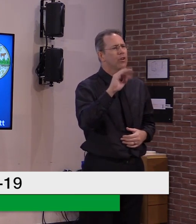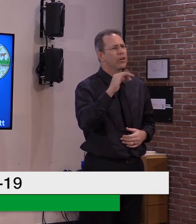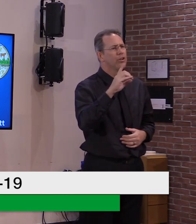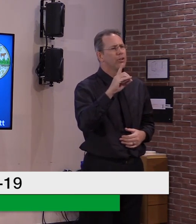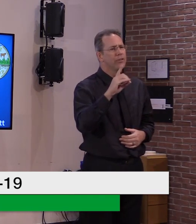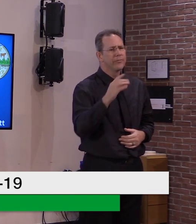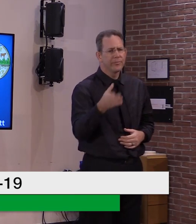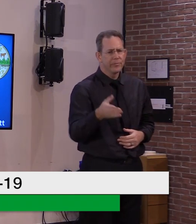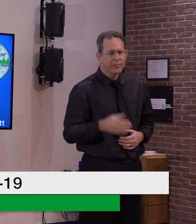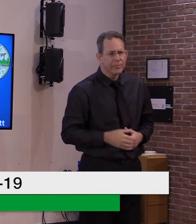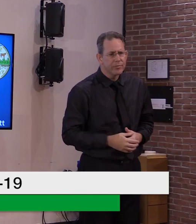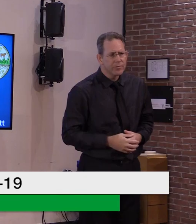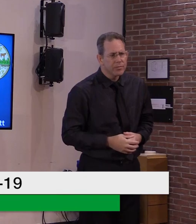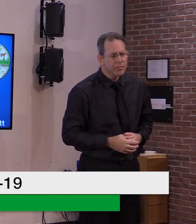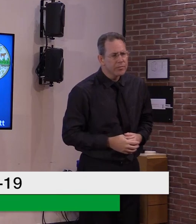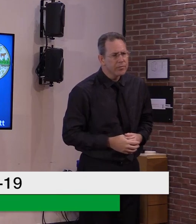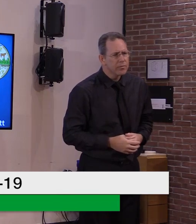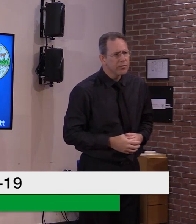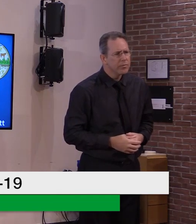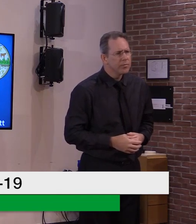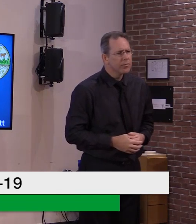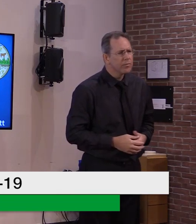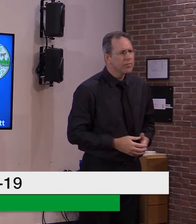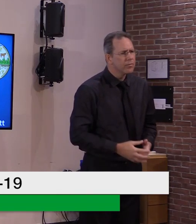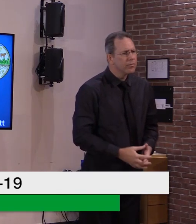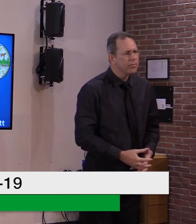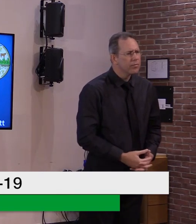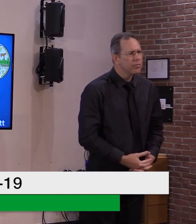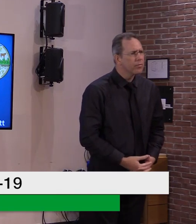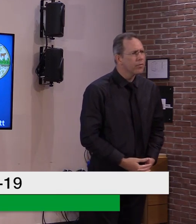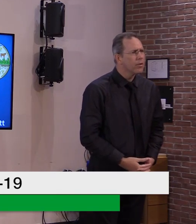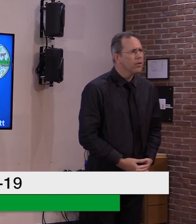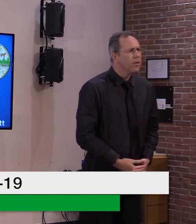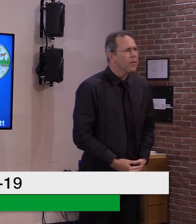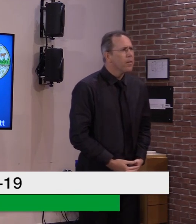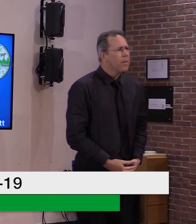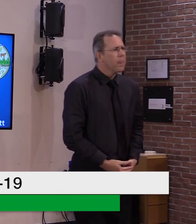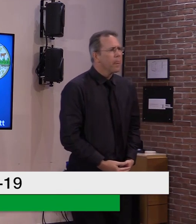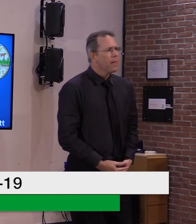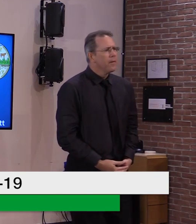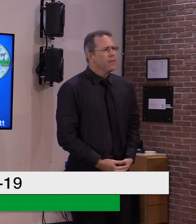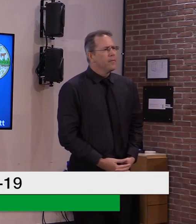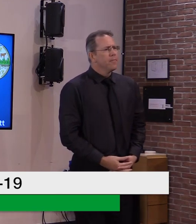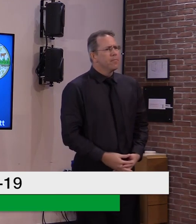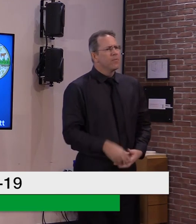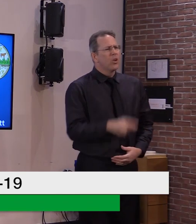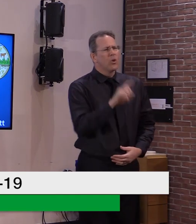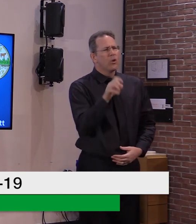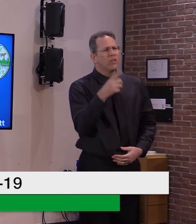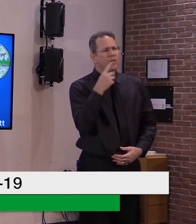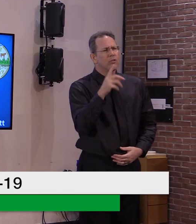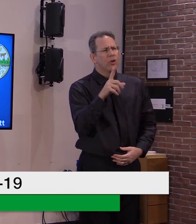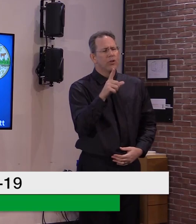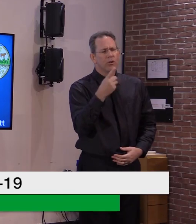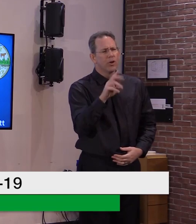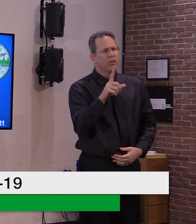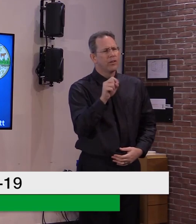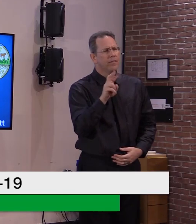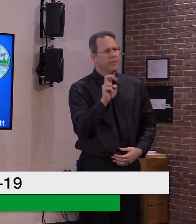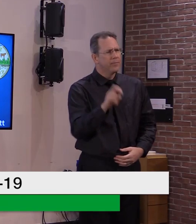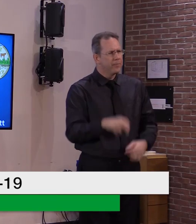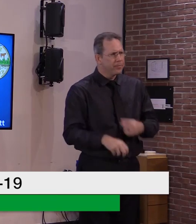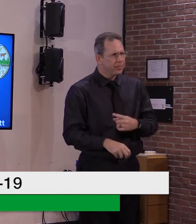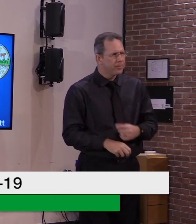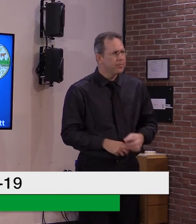yeah good morning thank you uh i presume this is for dr levine eight cases and essex county is very